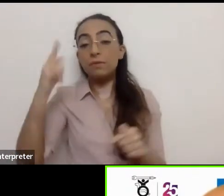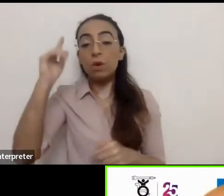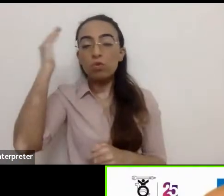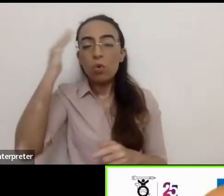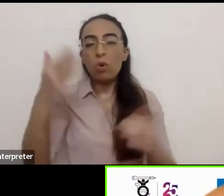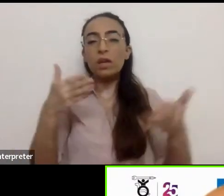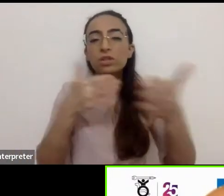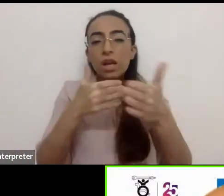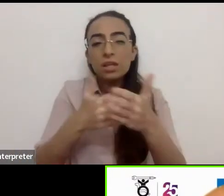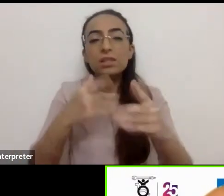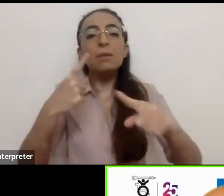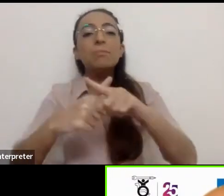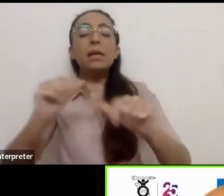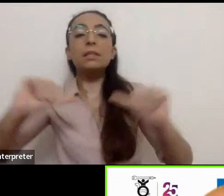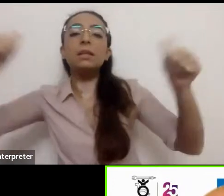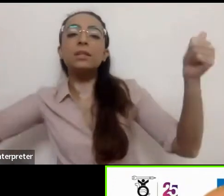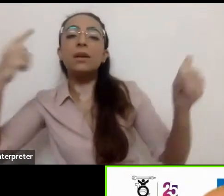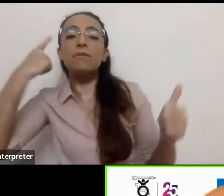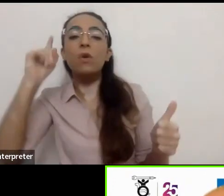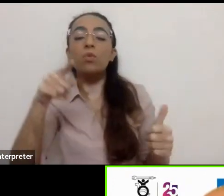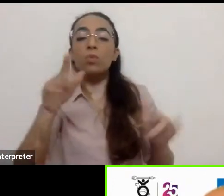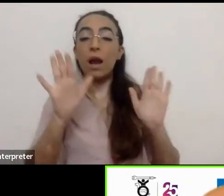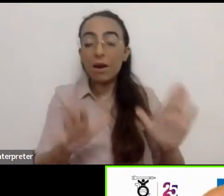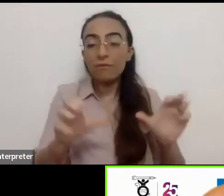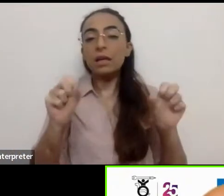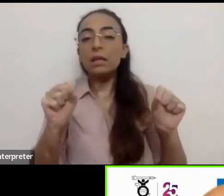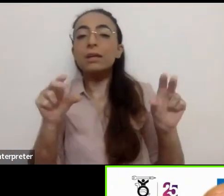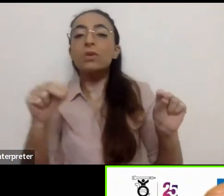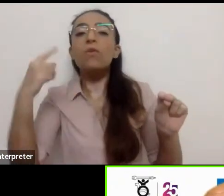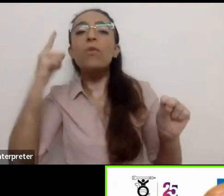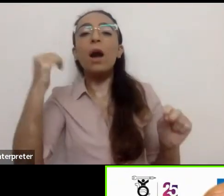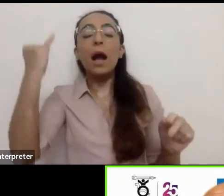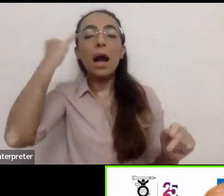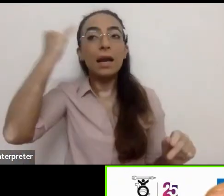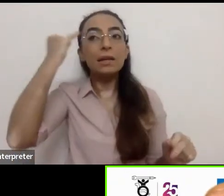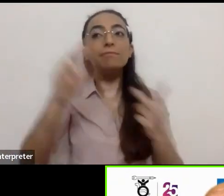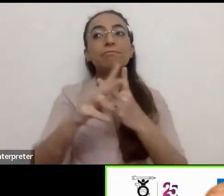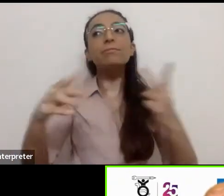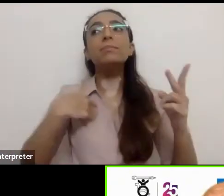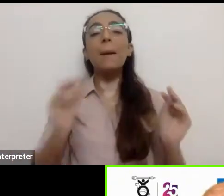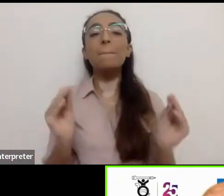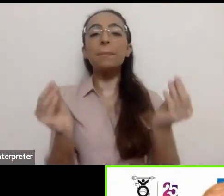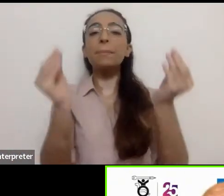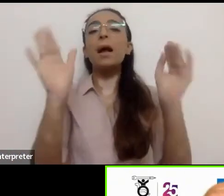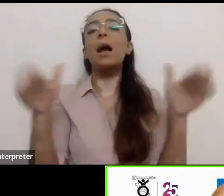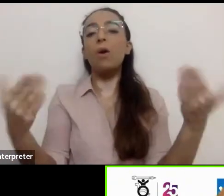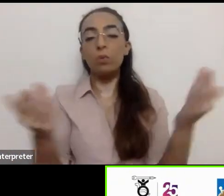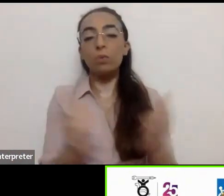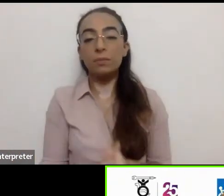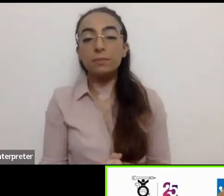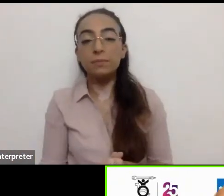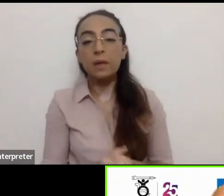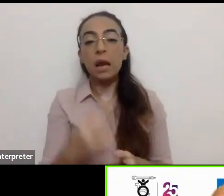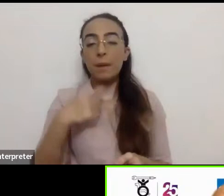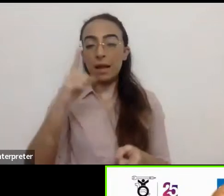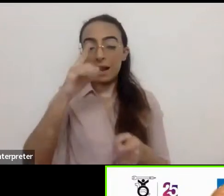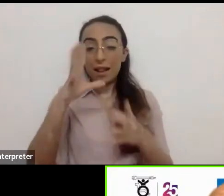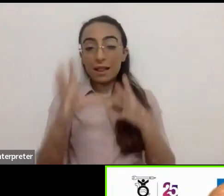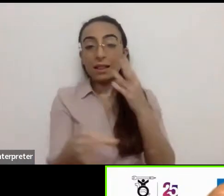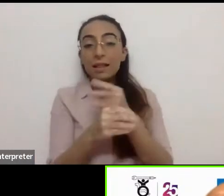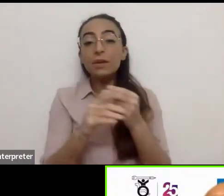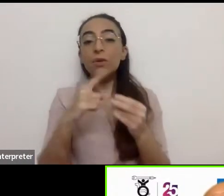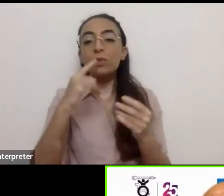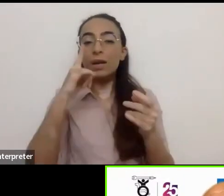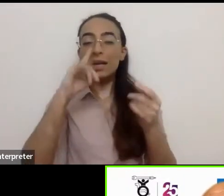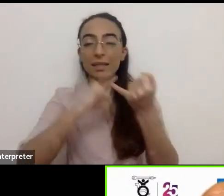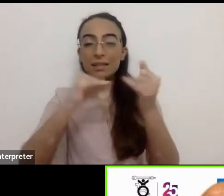challenges and success that you have had and the possible ideas to enhance. I just wanted to add to